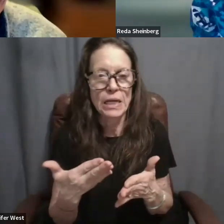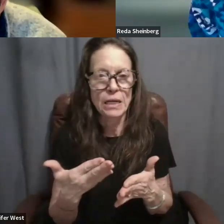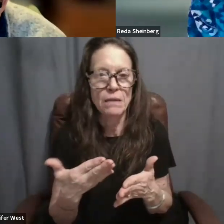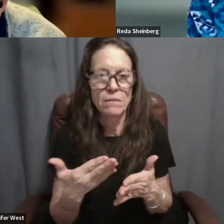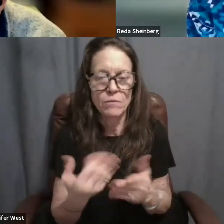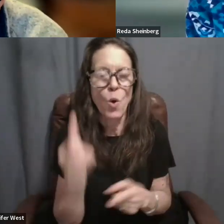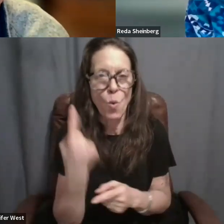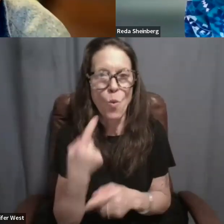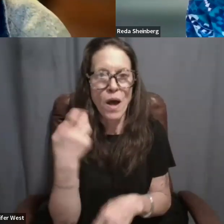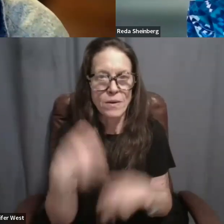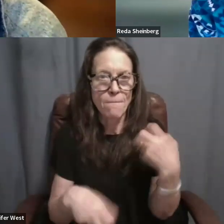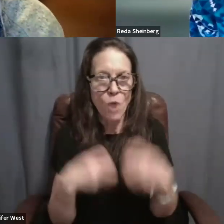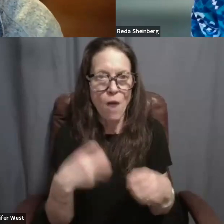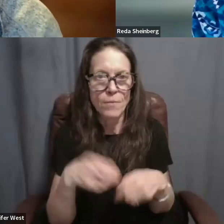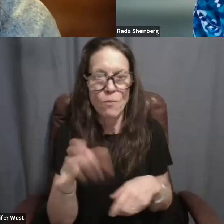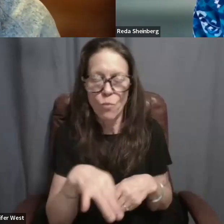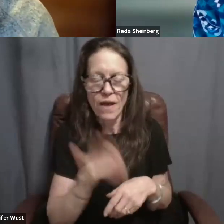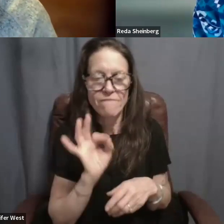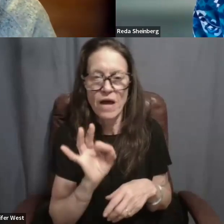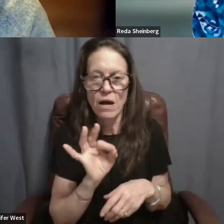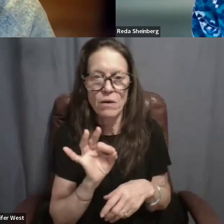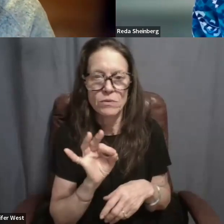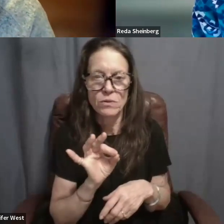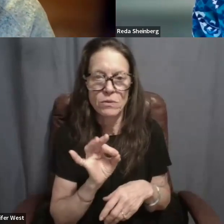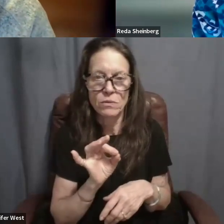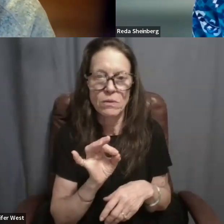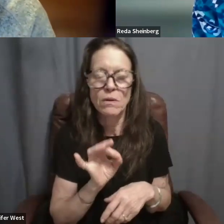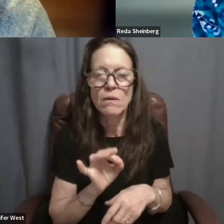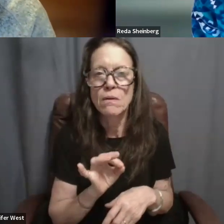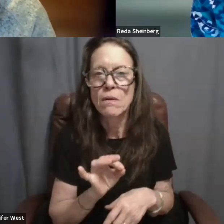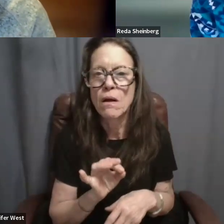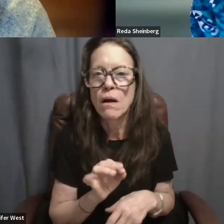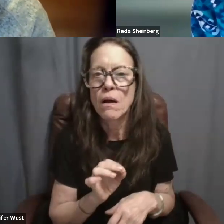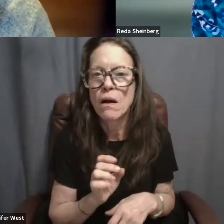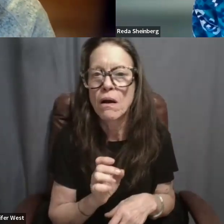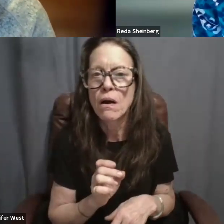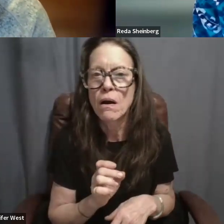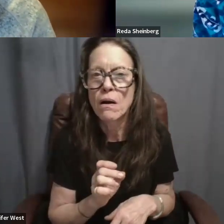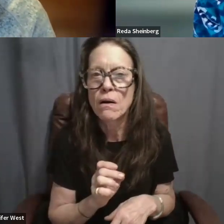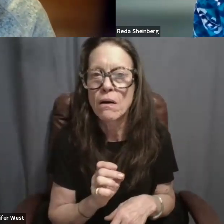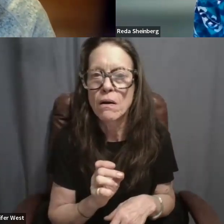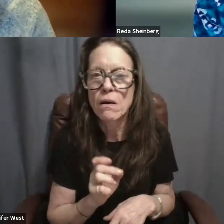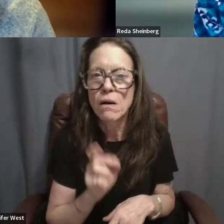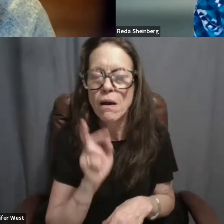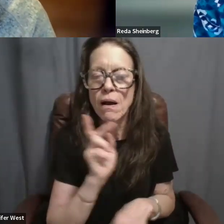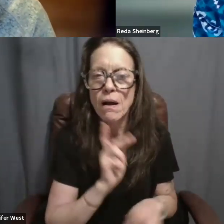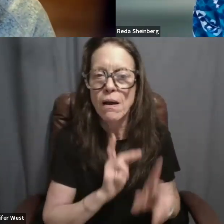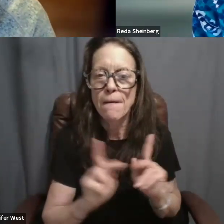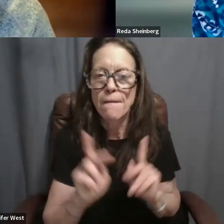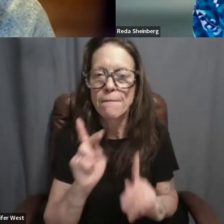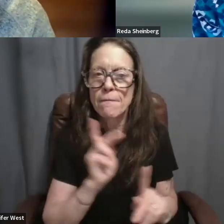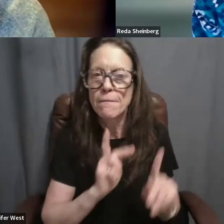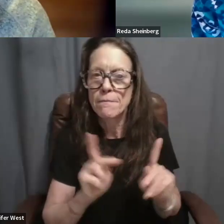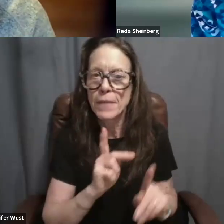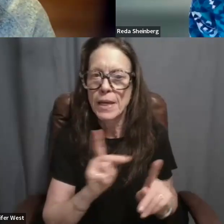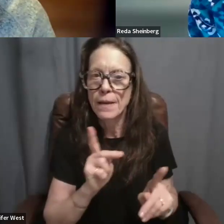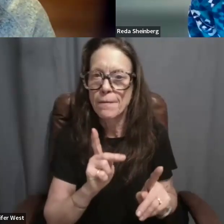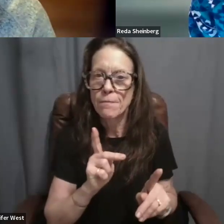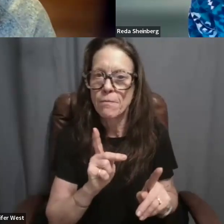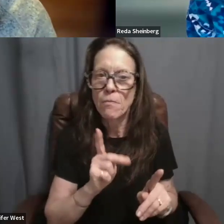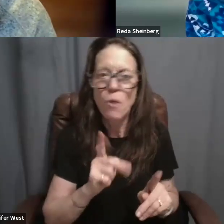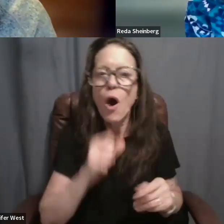found with apartments is that people aren't very friendly. If anyone's lived in an apartment, you know, you can be by a neighbor for years and not know